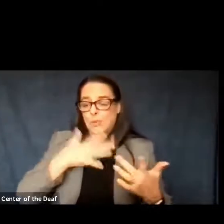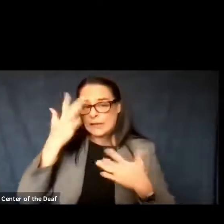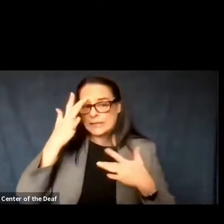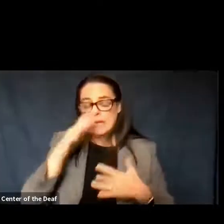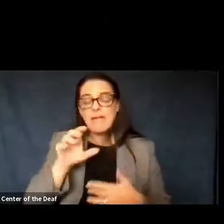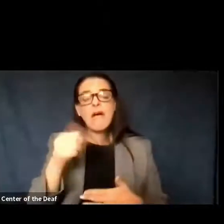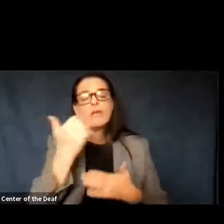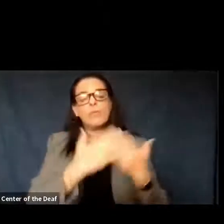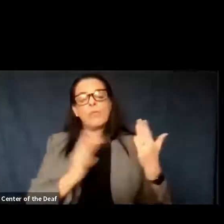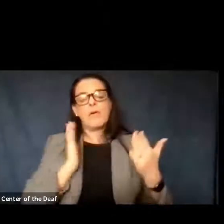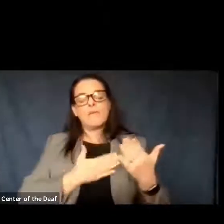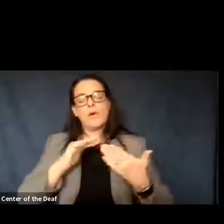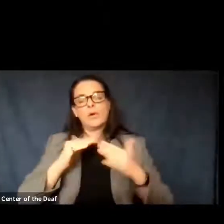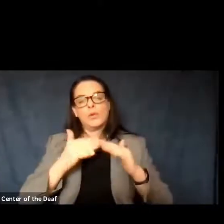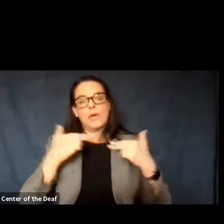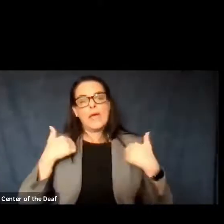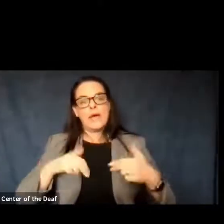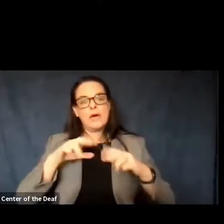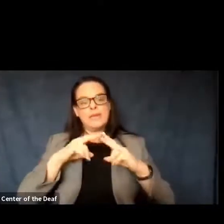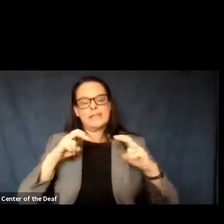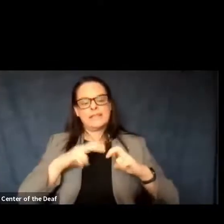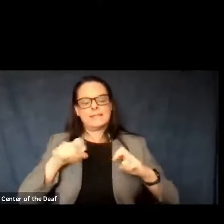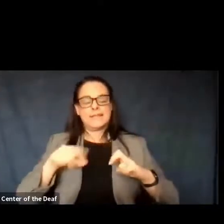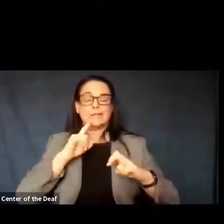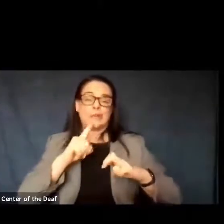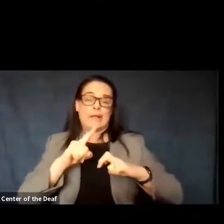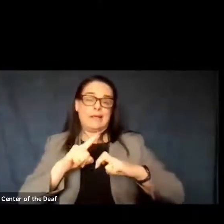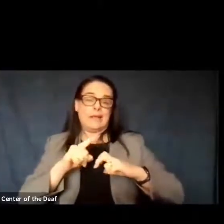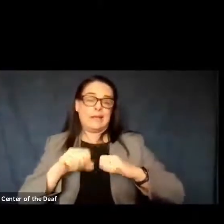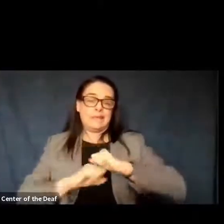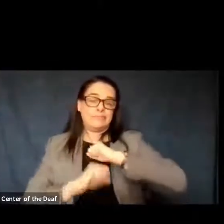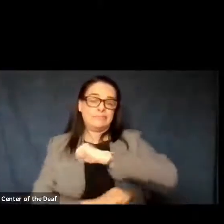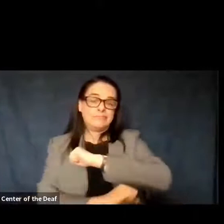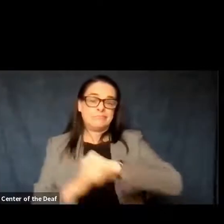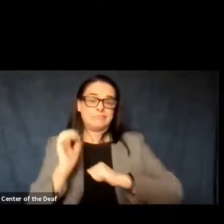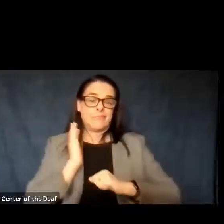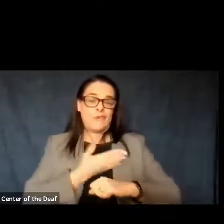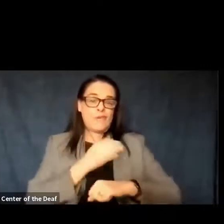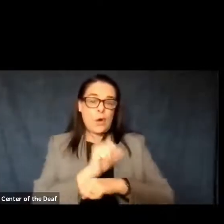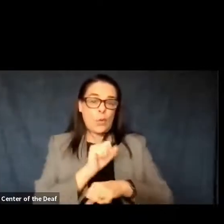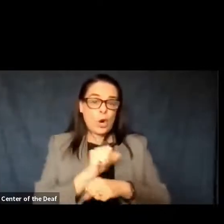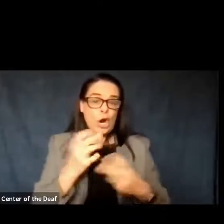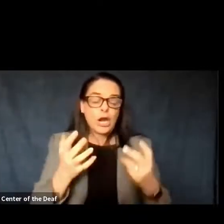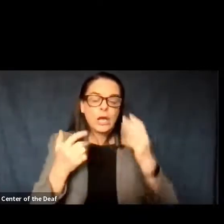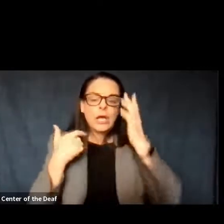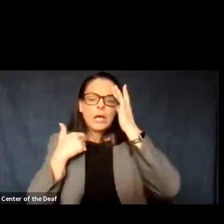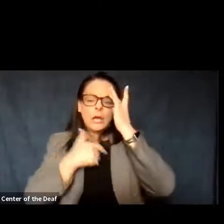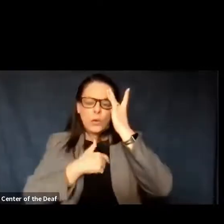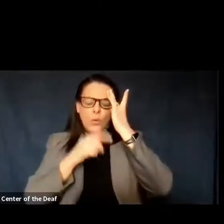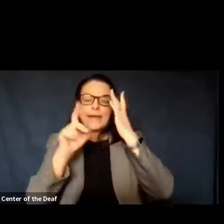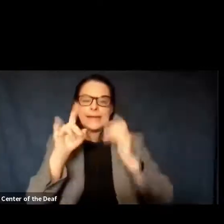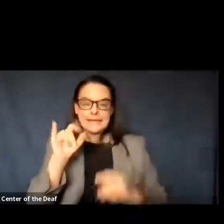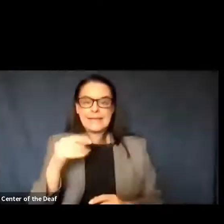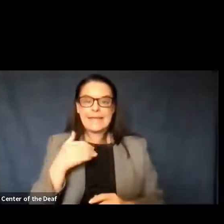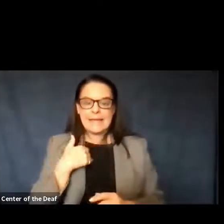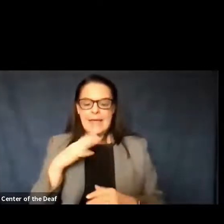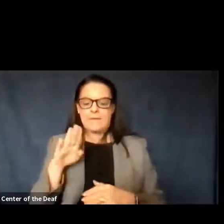health assessment, which is really kind of the cornerstone of the work that we do here, is acknowledging that we had a baseline